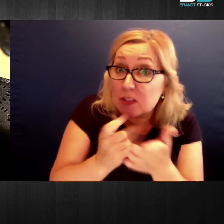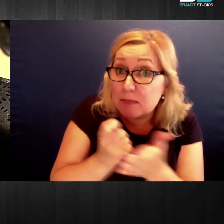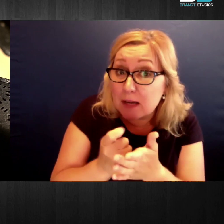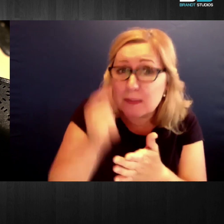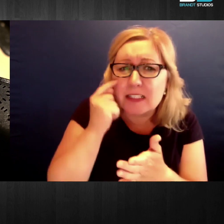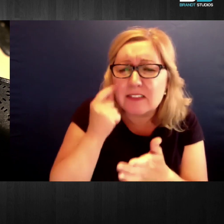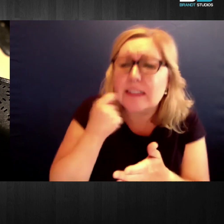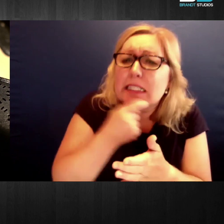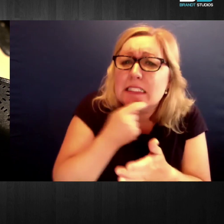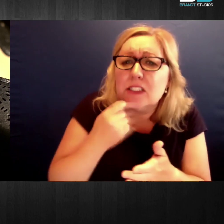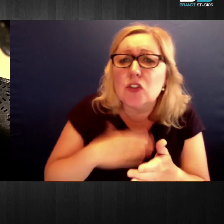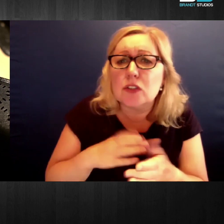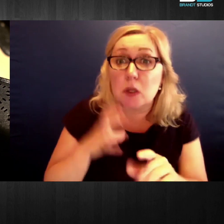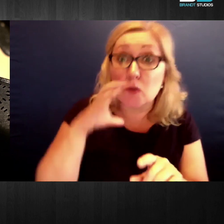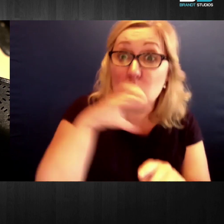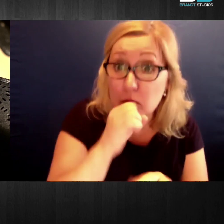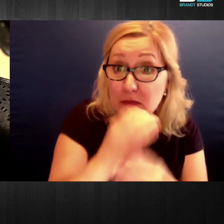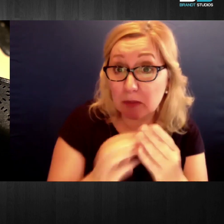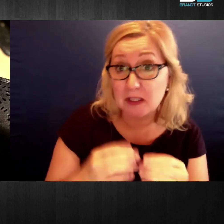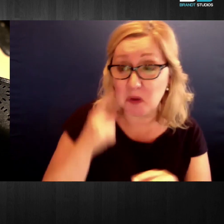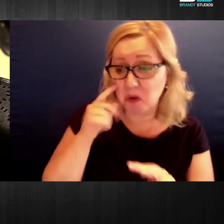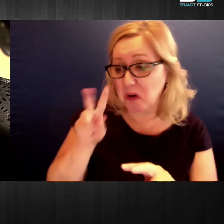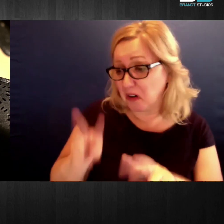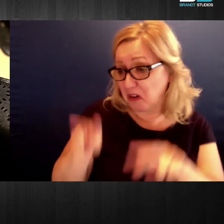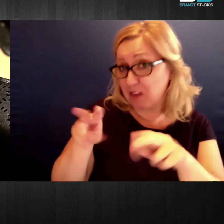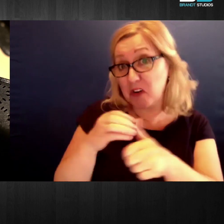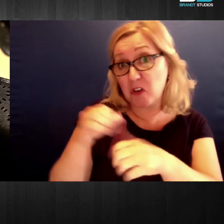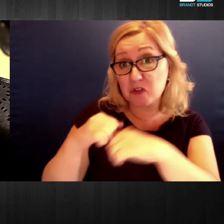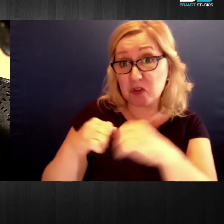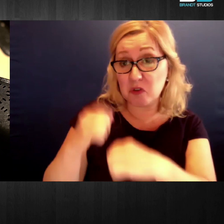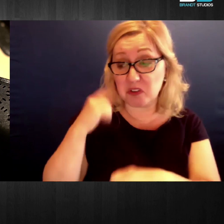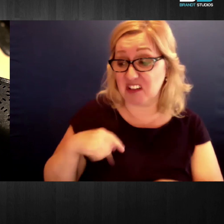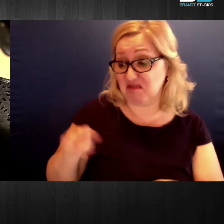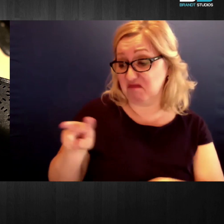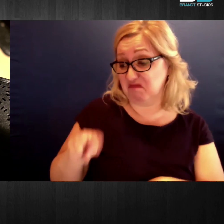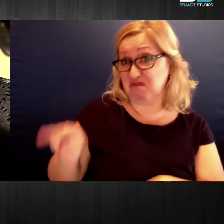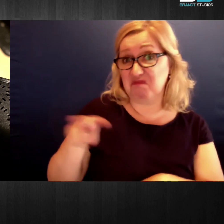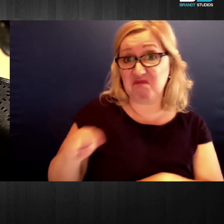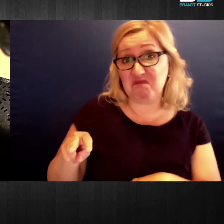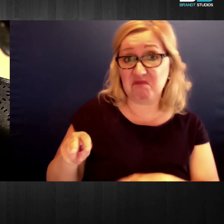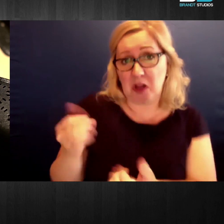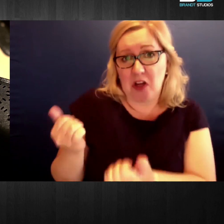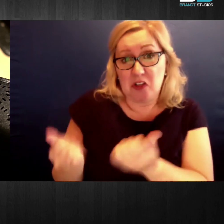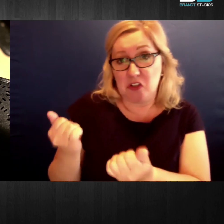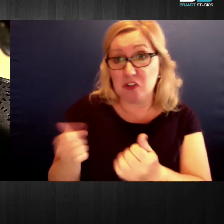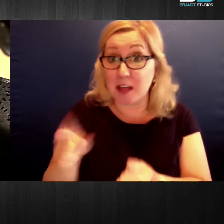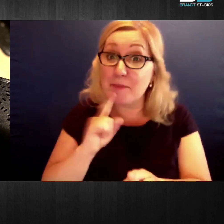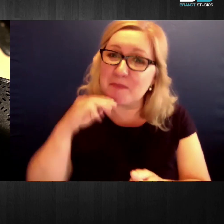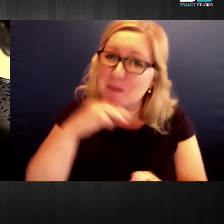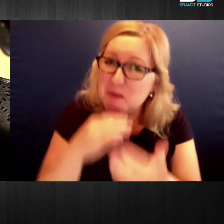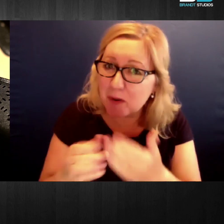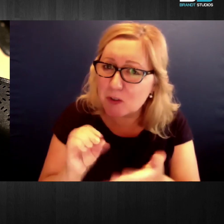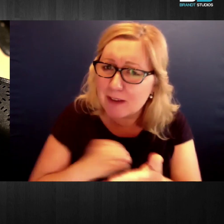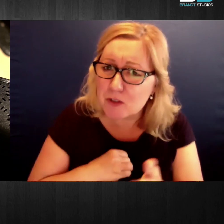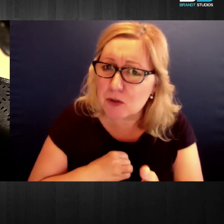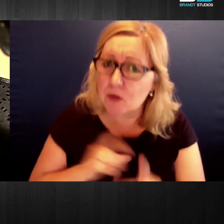shoe. But I think it's important to stop and wonder why. Why do we and others say and do